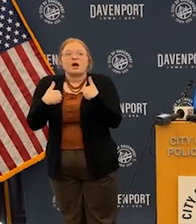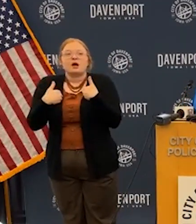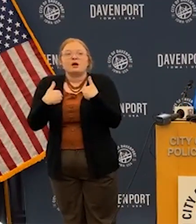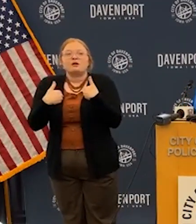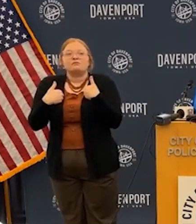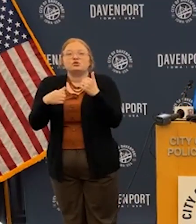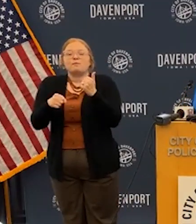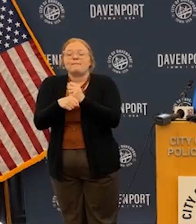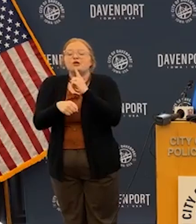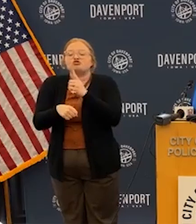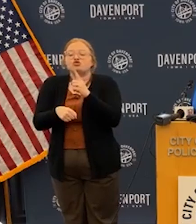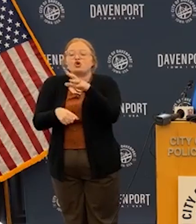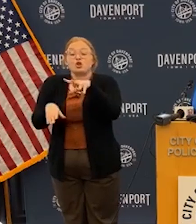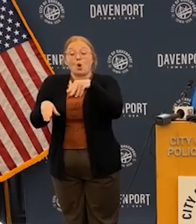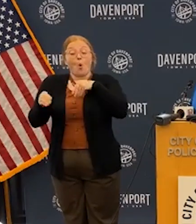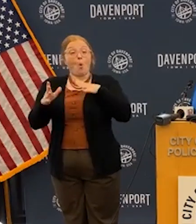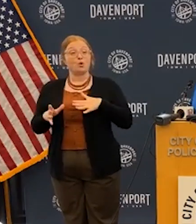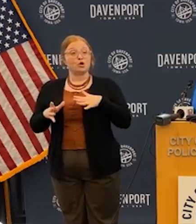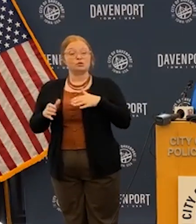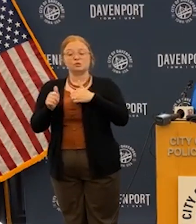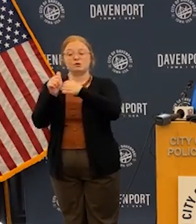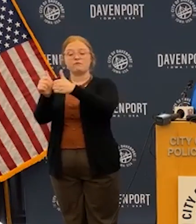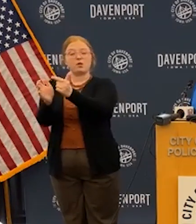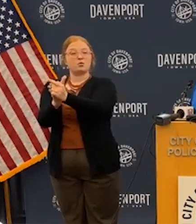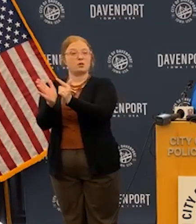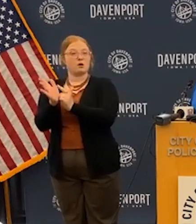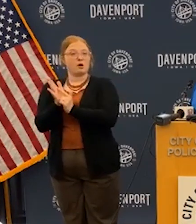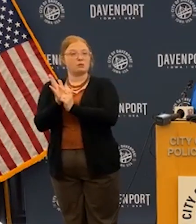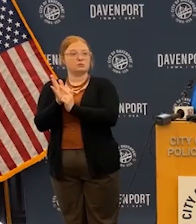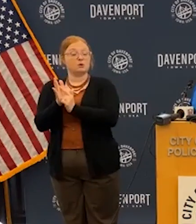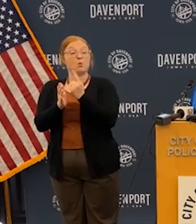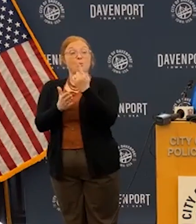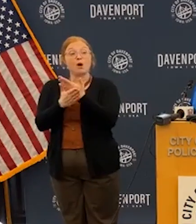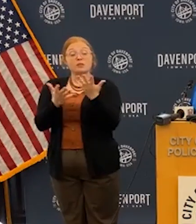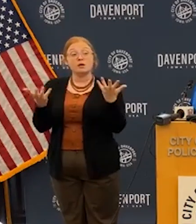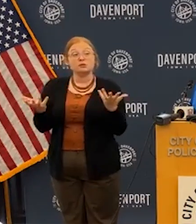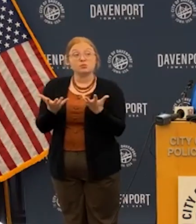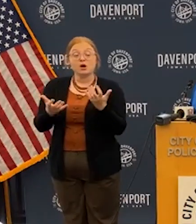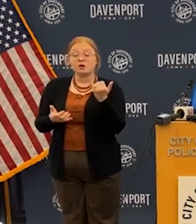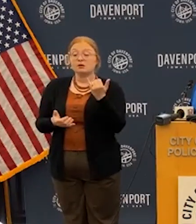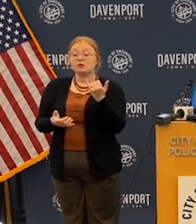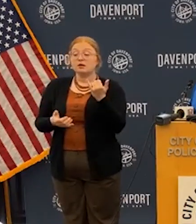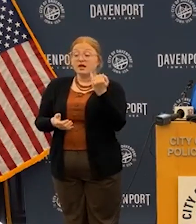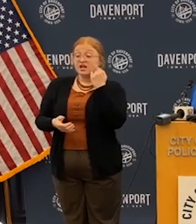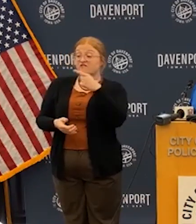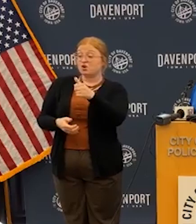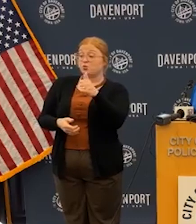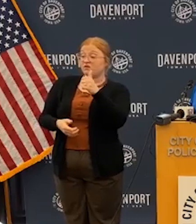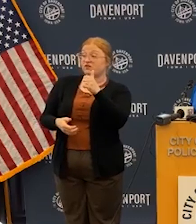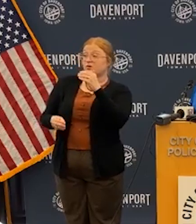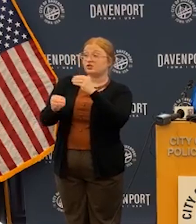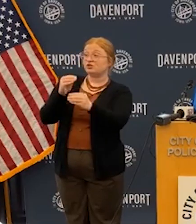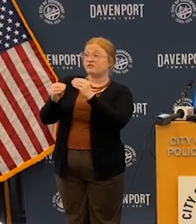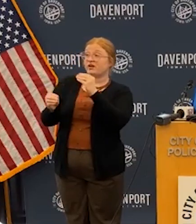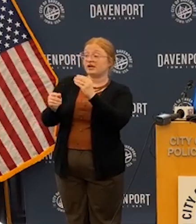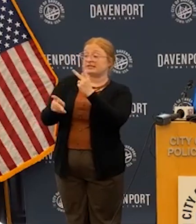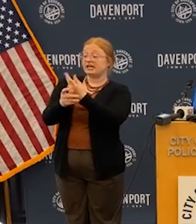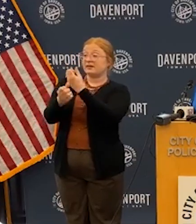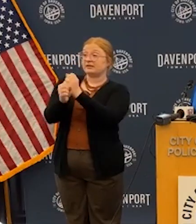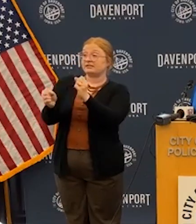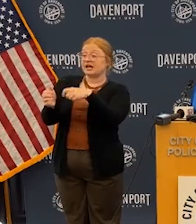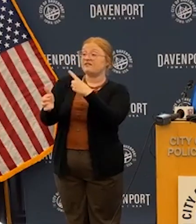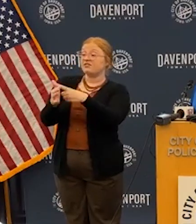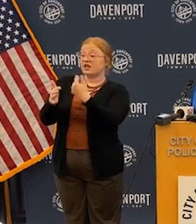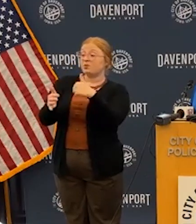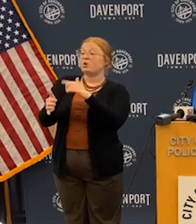those is, if you don't fix your apartment and keep it safe, it'll be vacated. And that's the worst thing that can